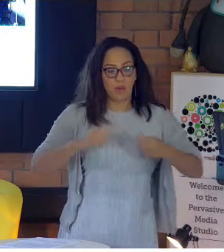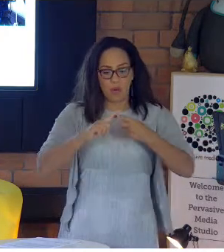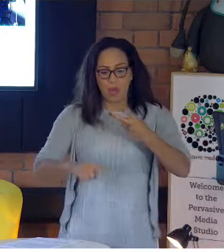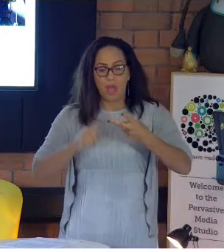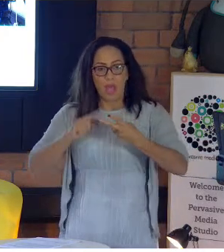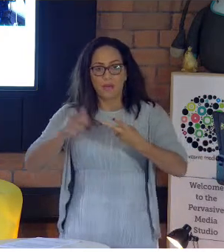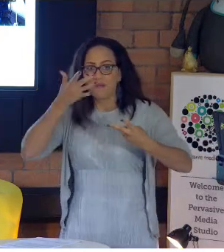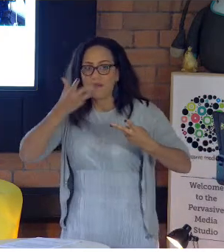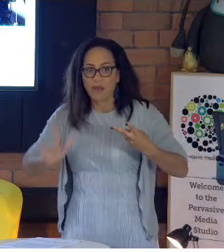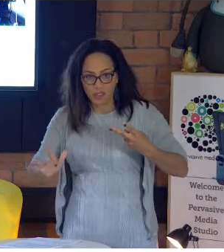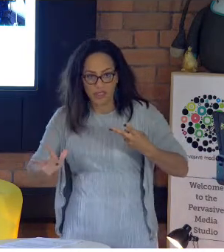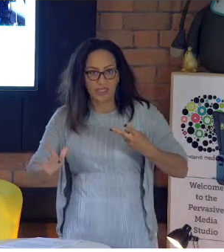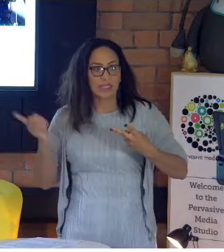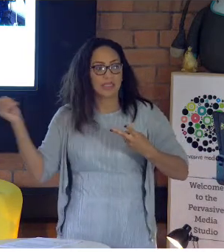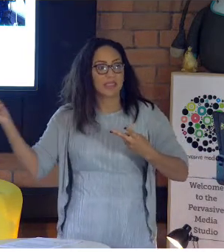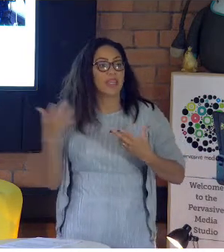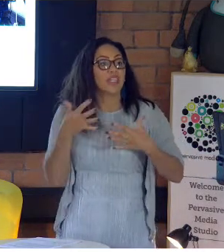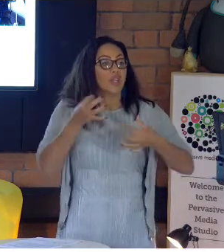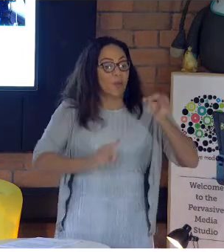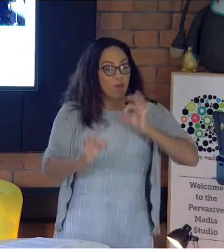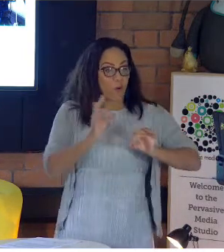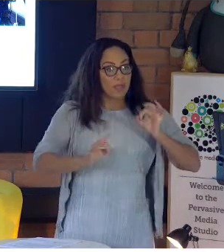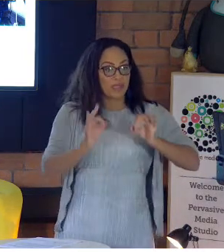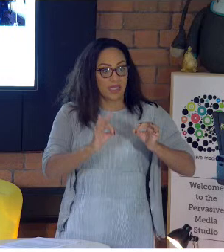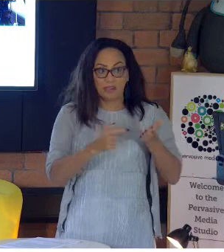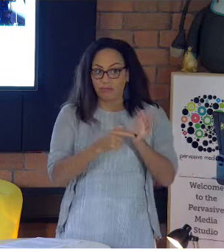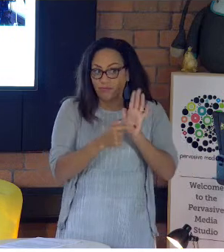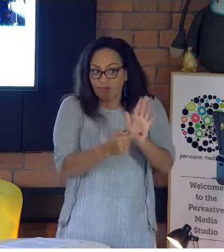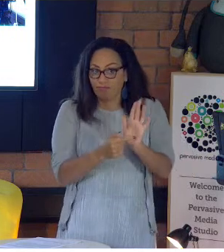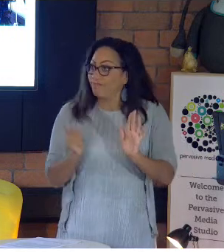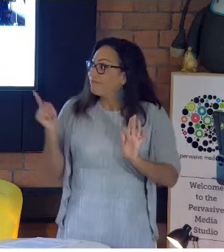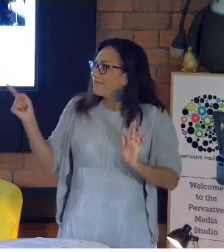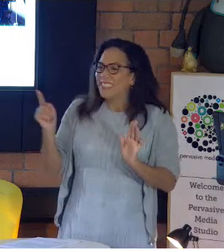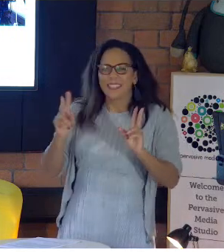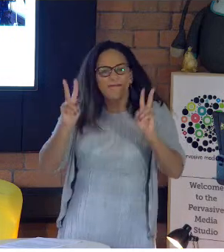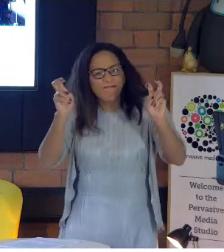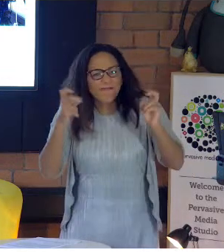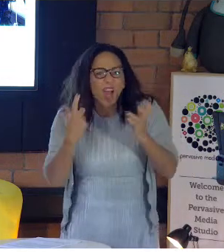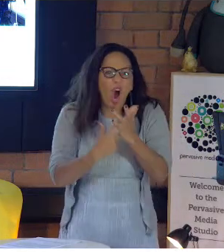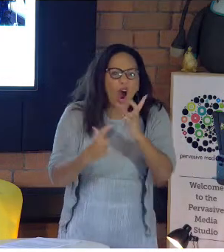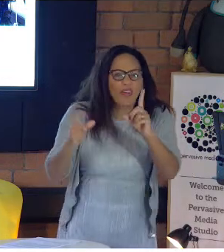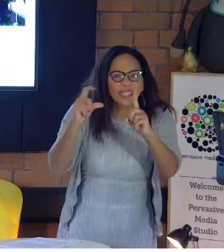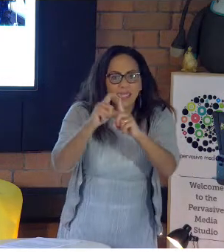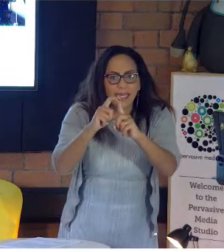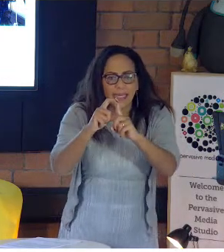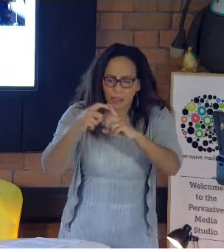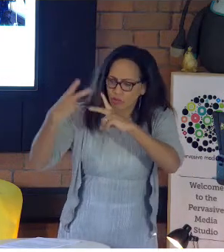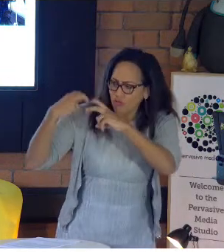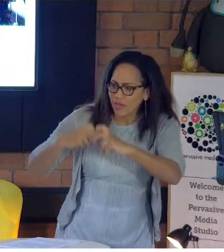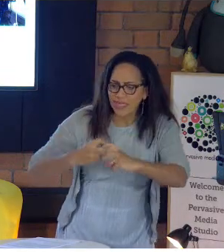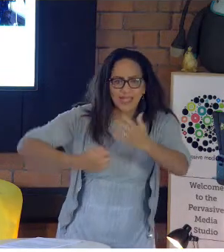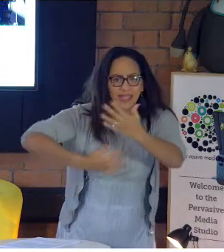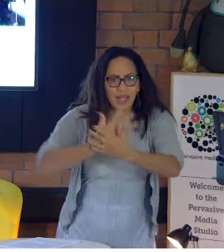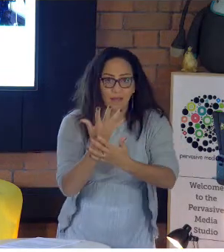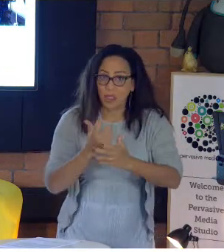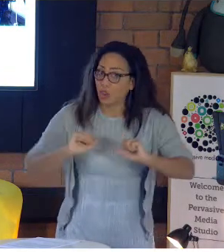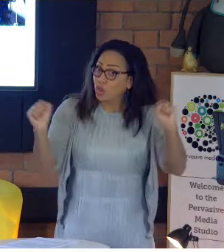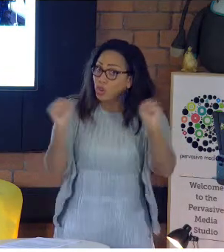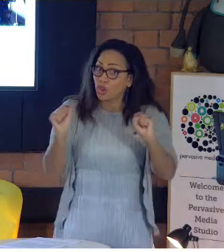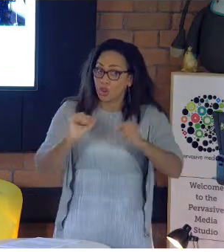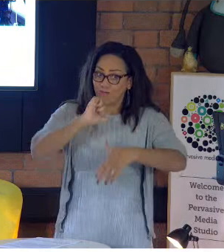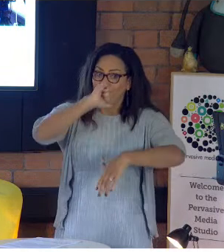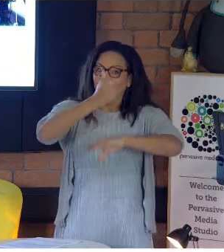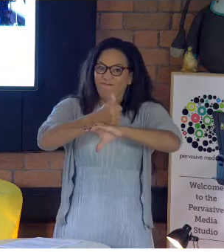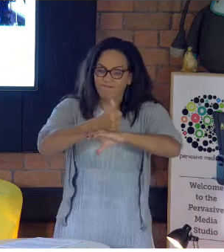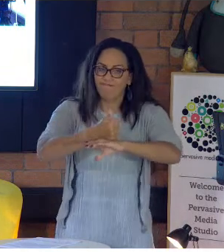from these performances. And again, this is an R&D project, so very much work in progress. And